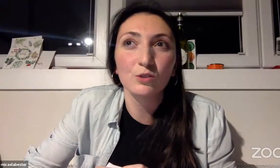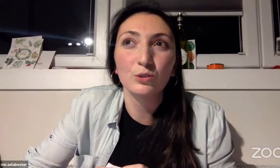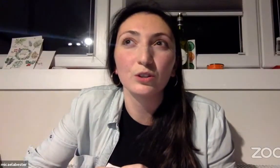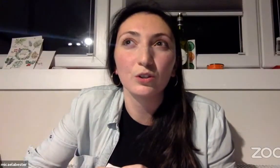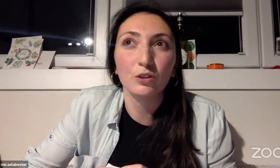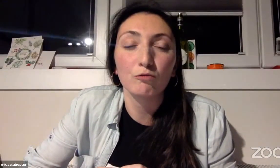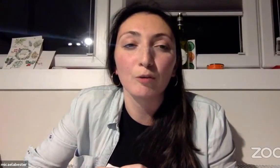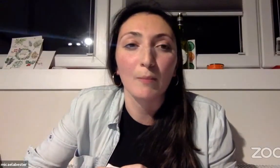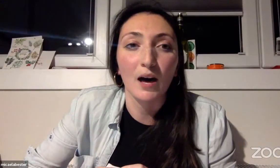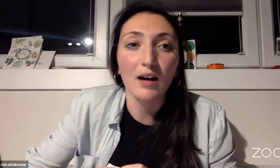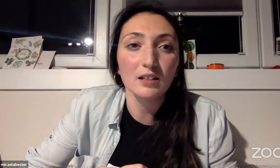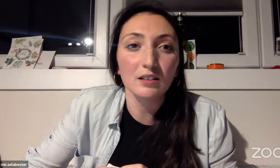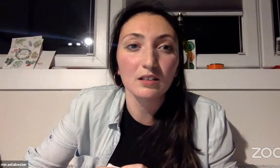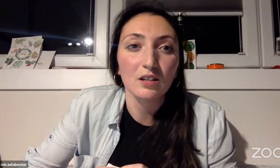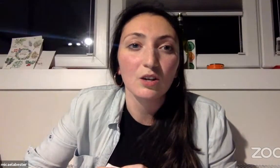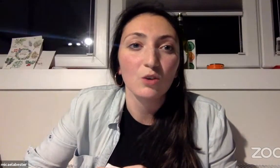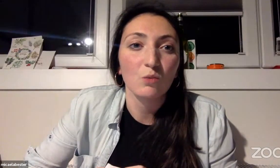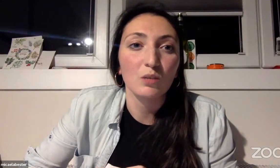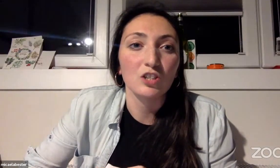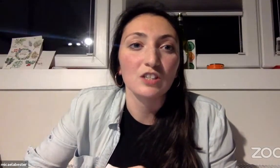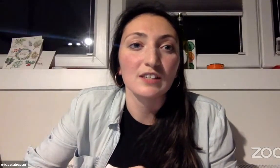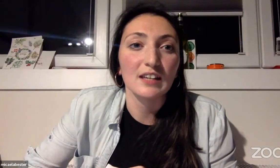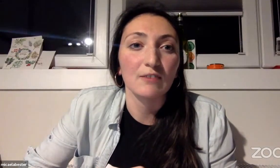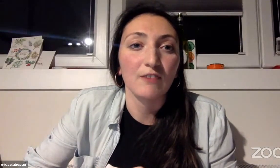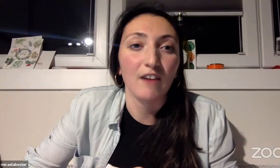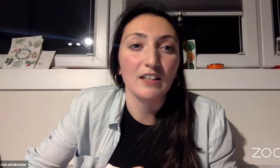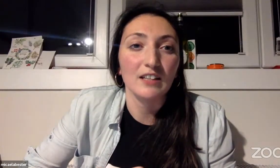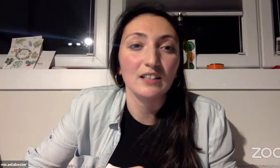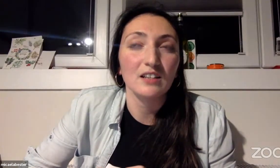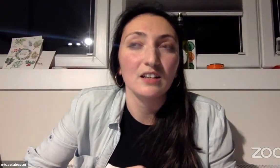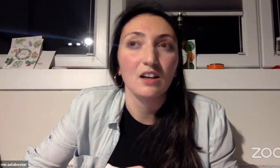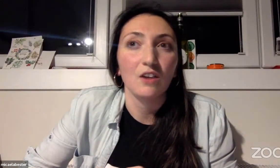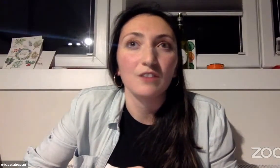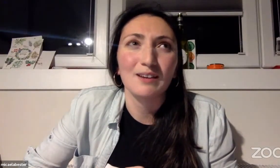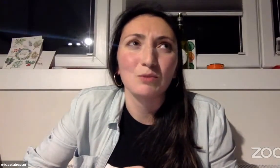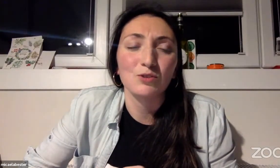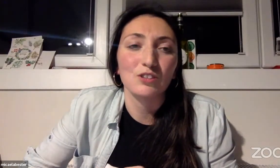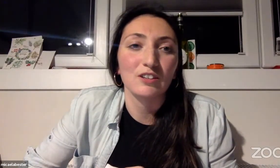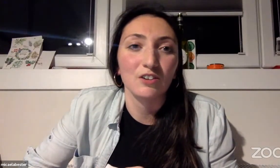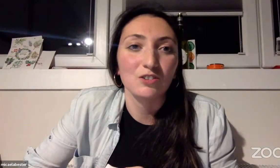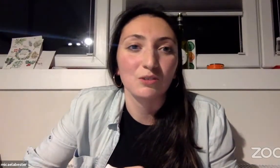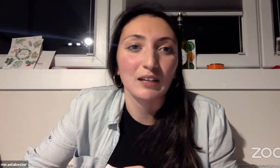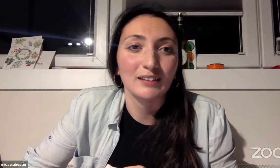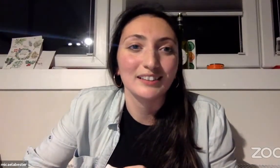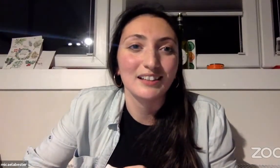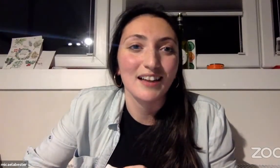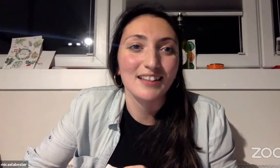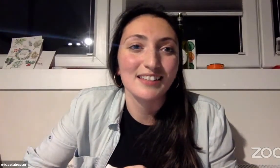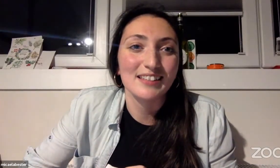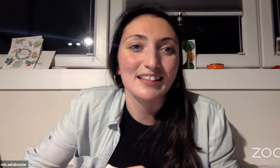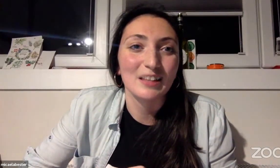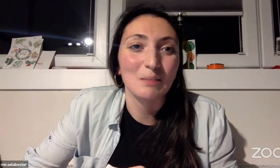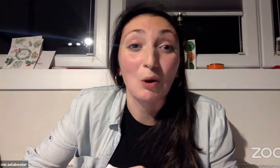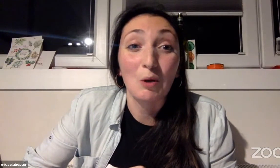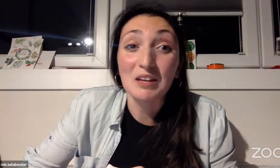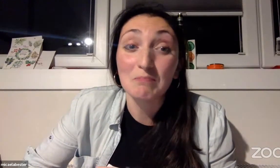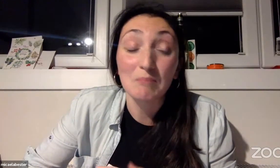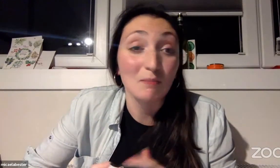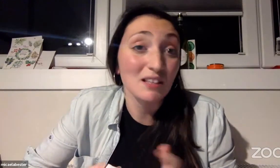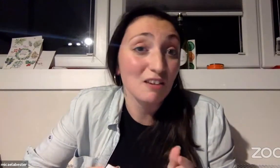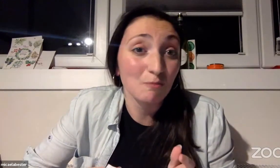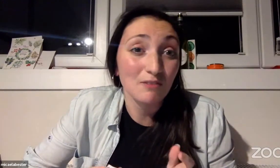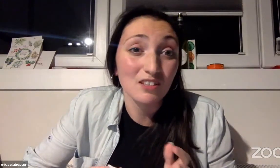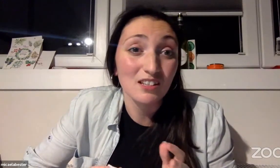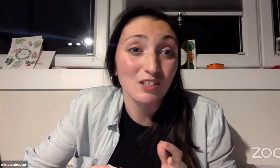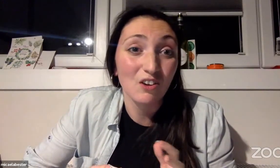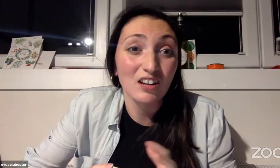to a school called Remark, which is in Farringdon. Obviously, I'm sure they're not doing classes at the moment.